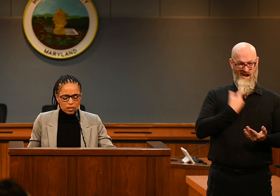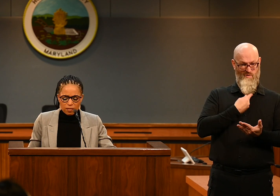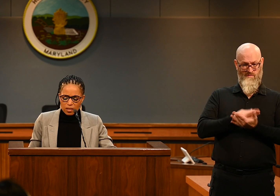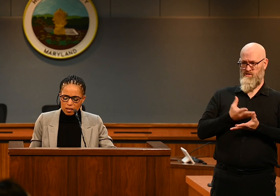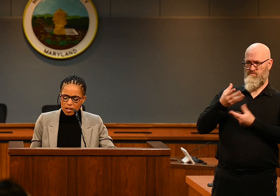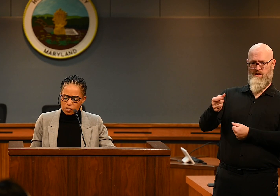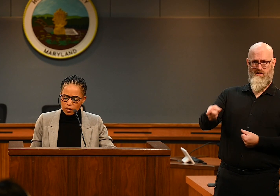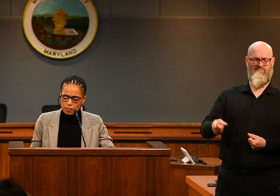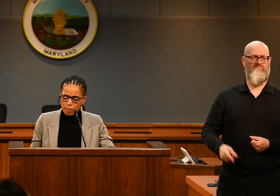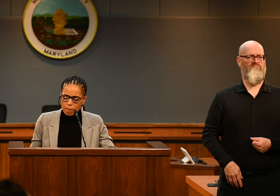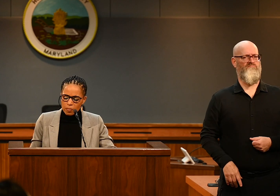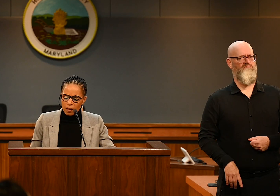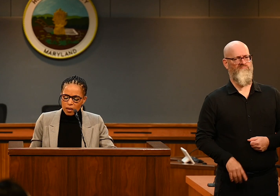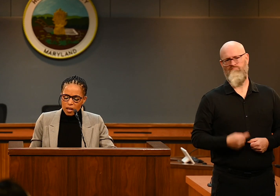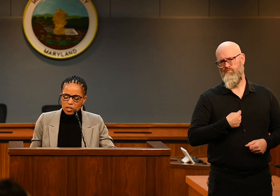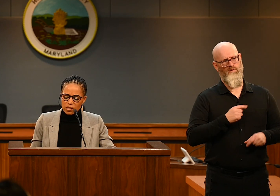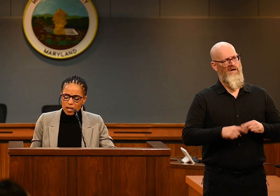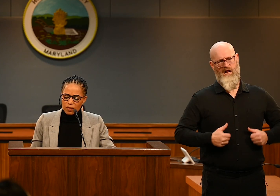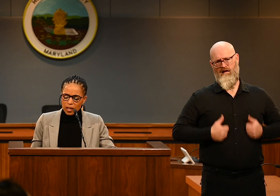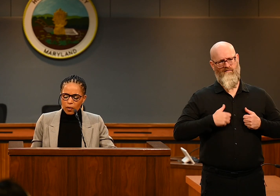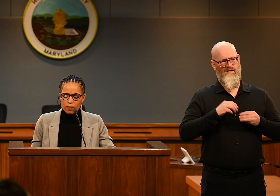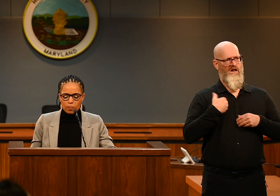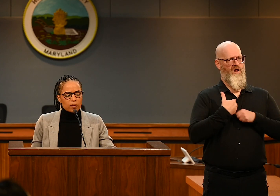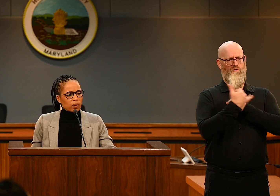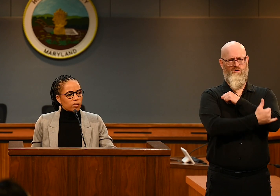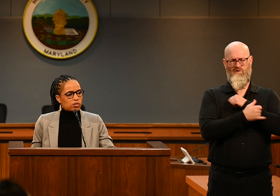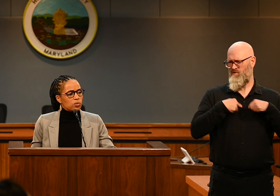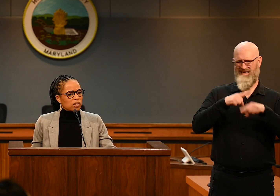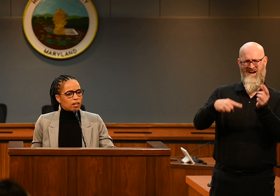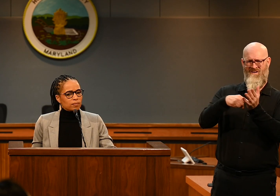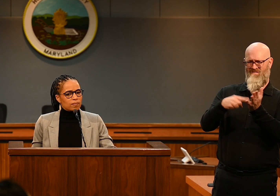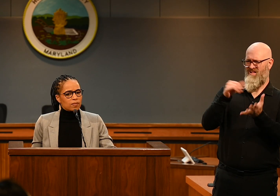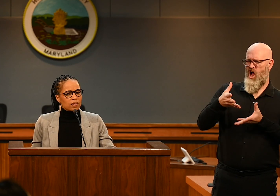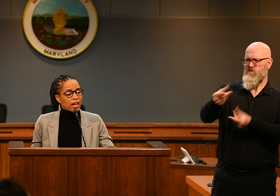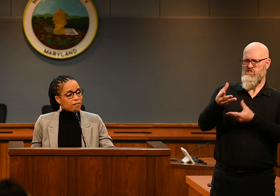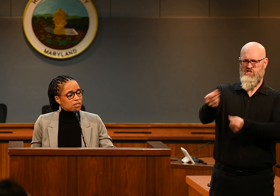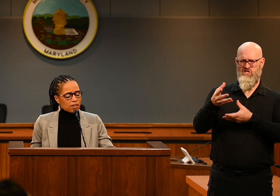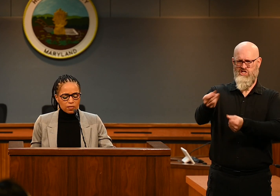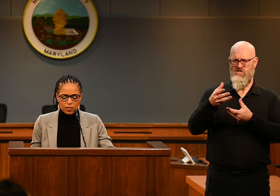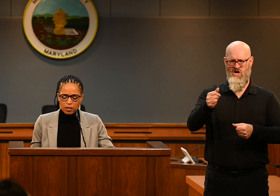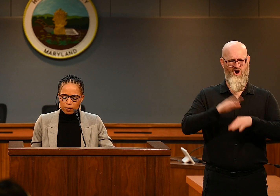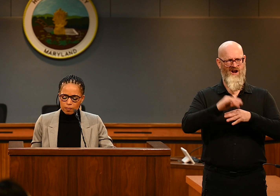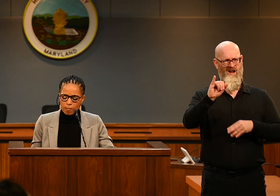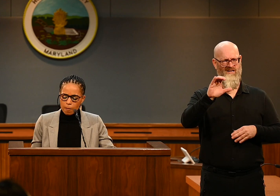afford to live in our country. And so instead of caring for people, they are choosing to have us live in fear.